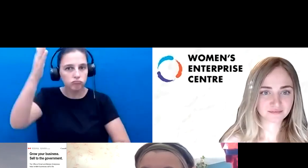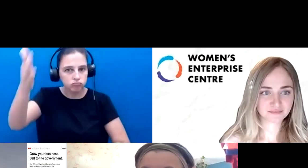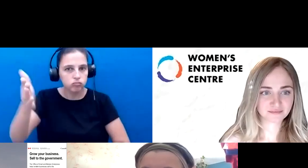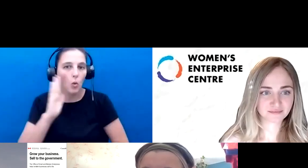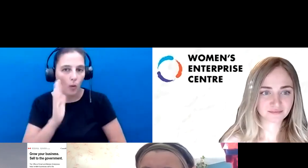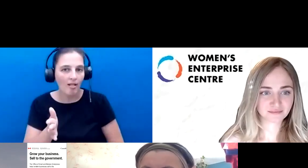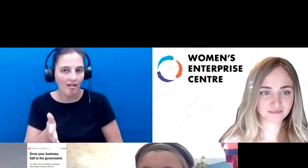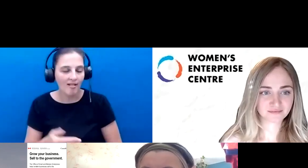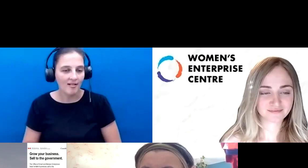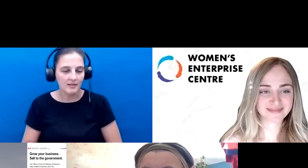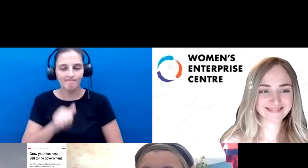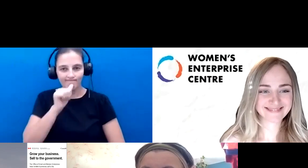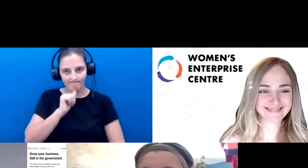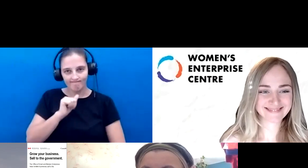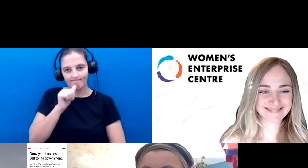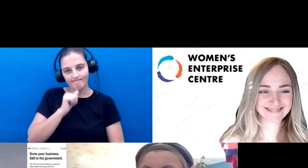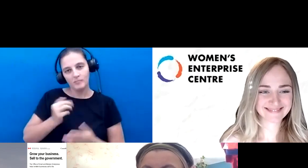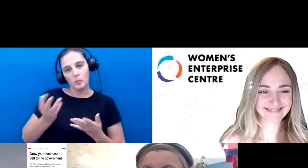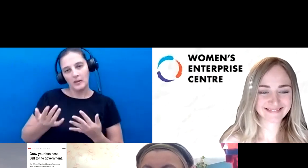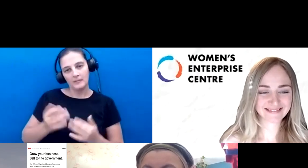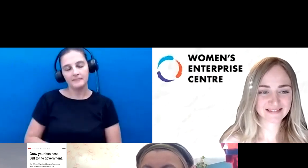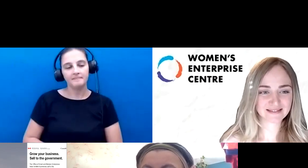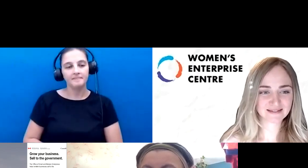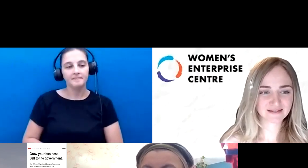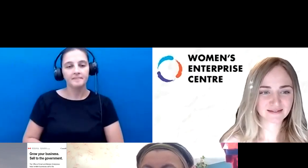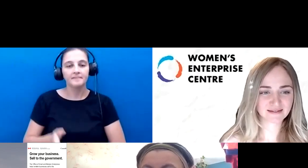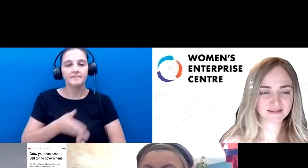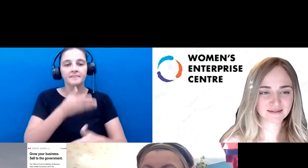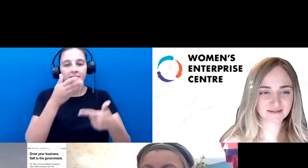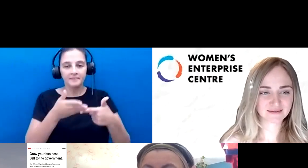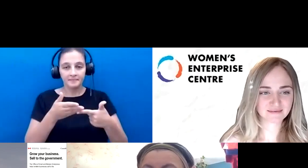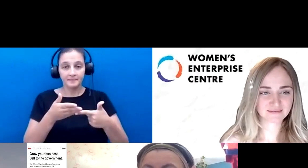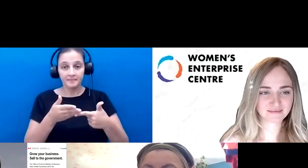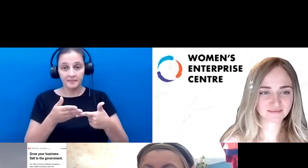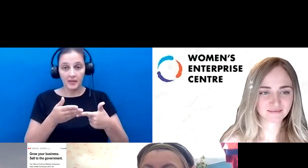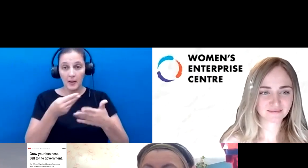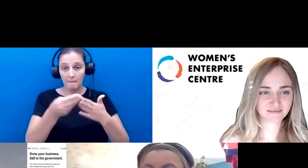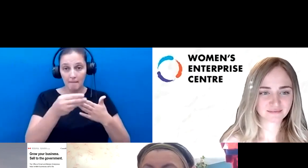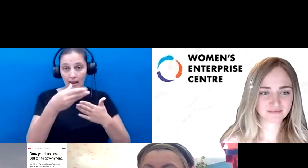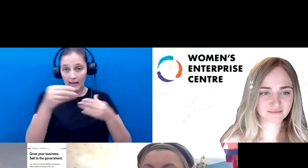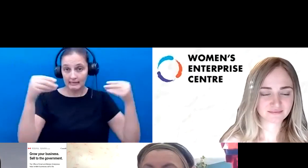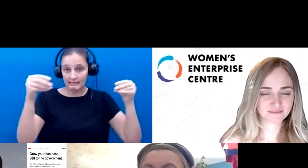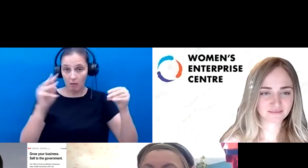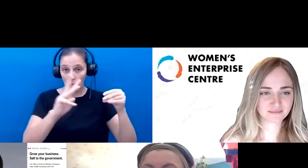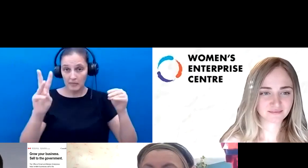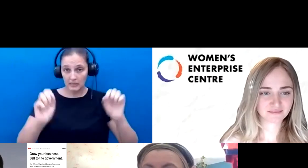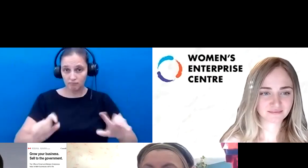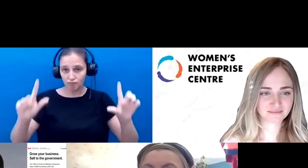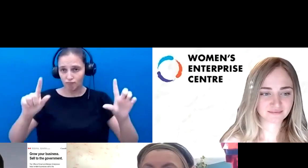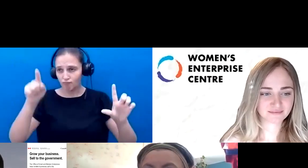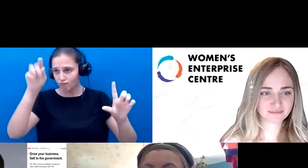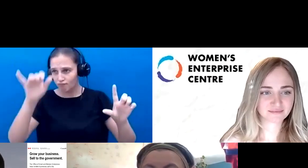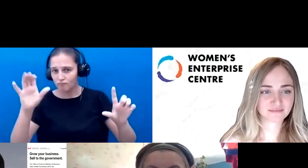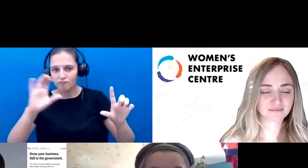Okay, so second thing that might happen if you're searching your tenders, you're searching for, you know, women's flight